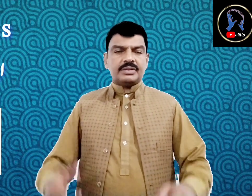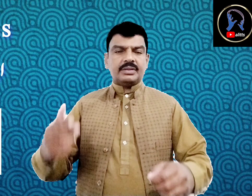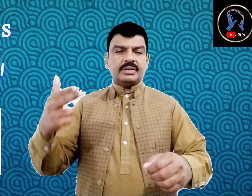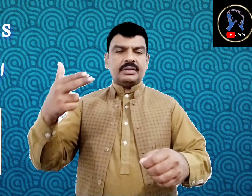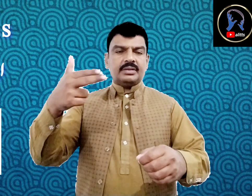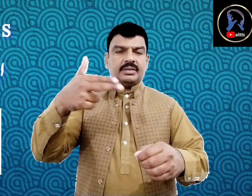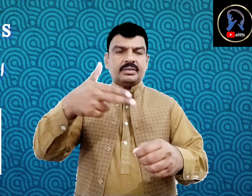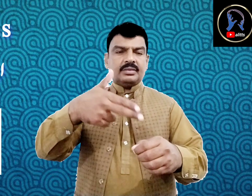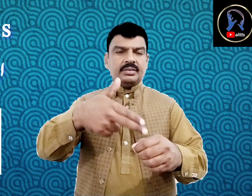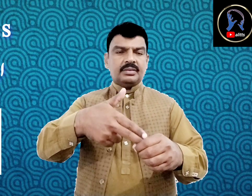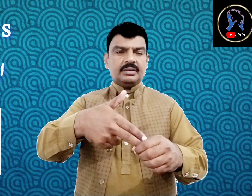fuels।